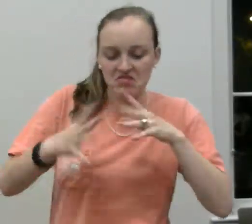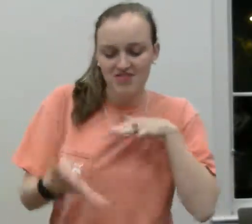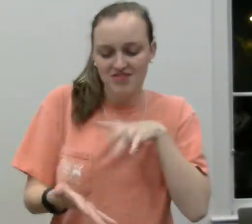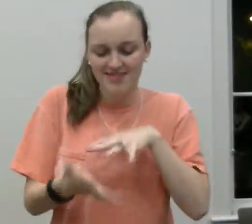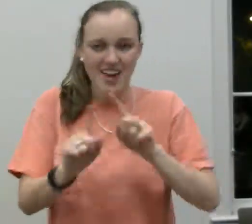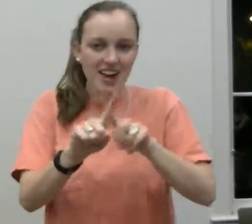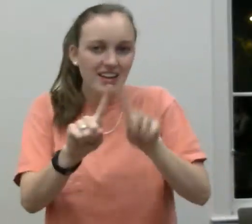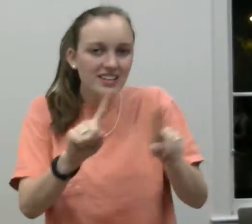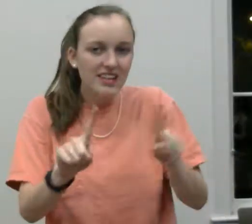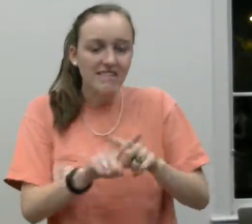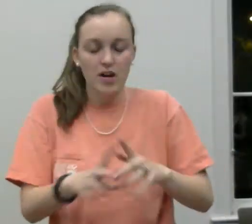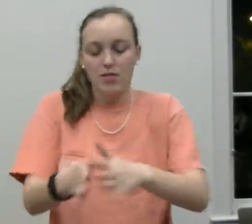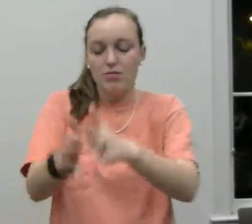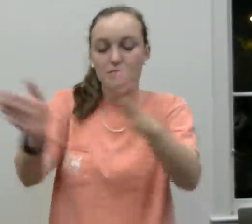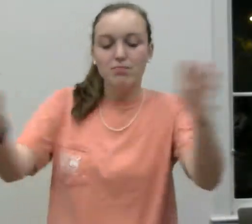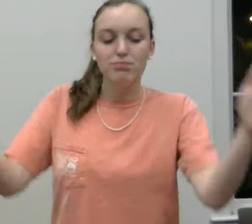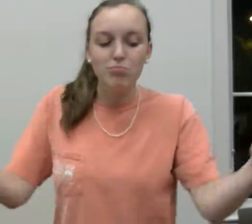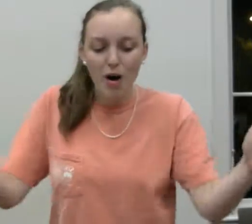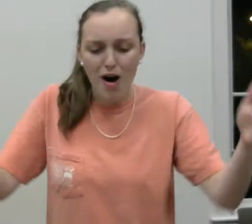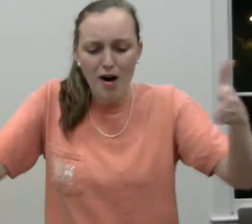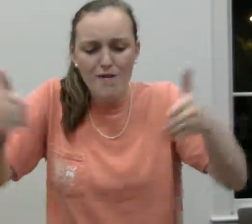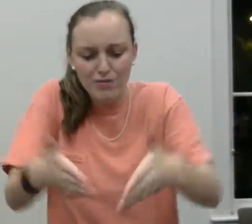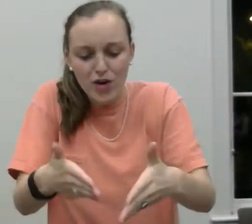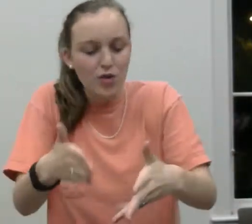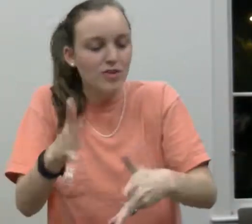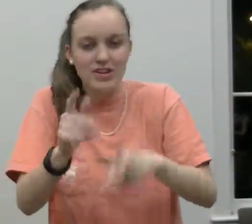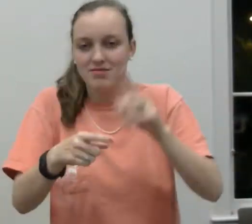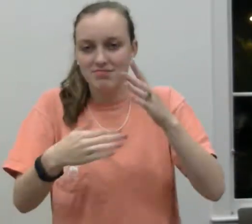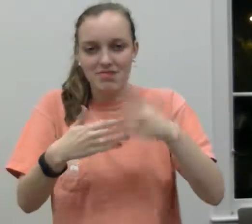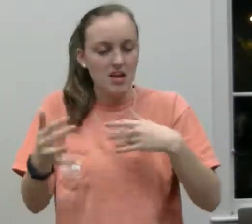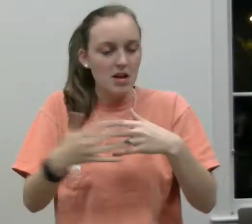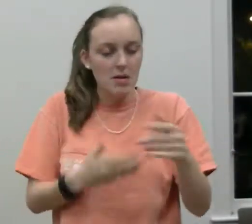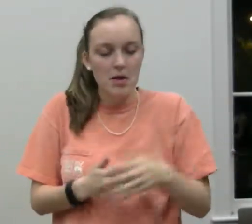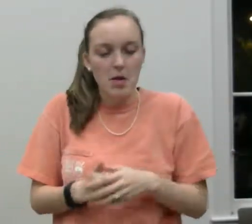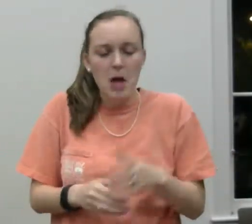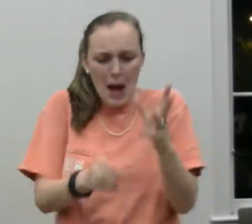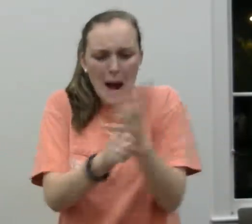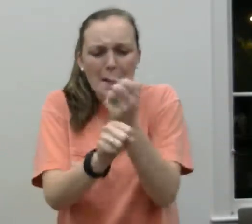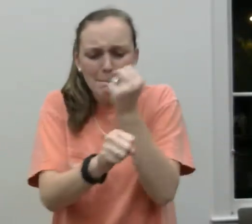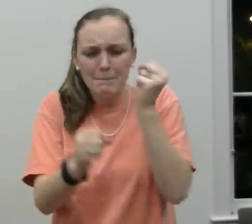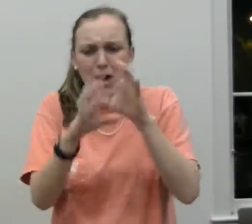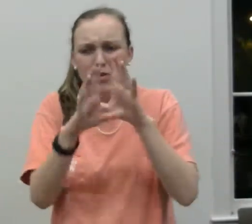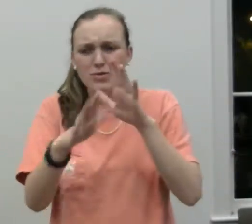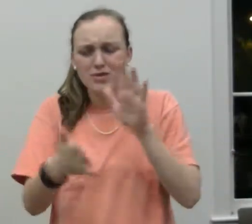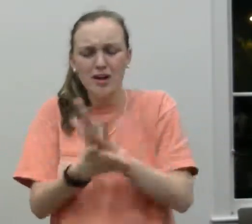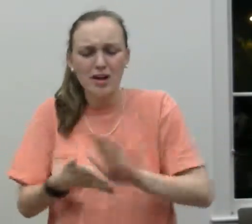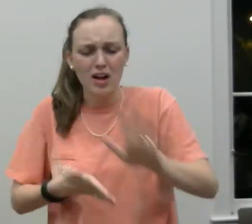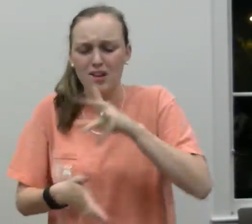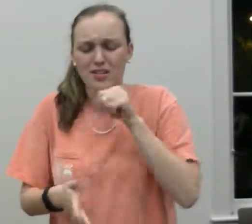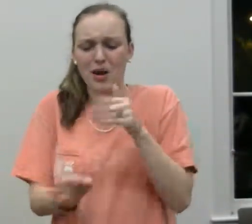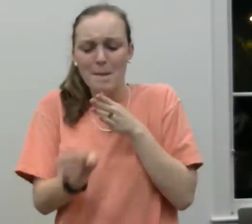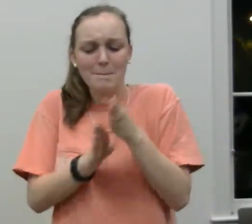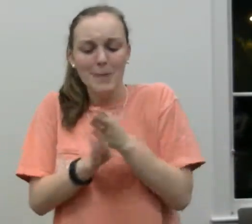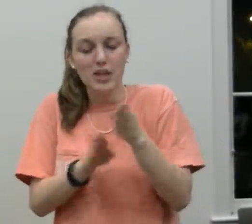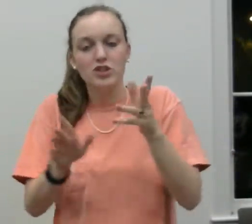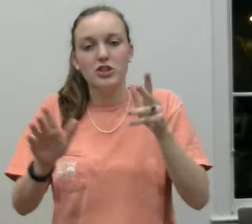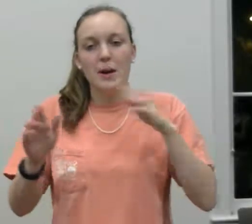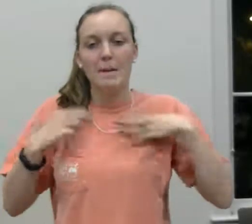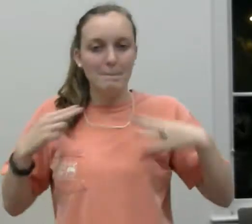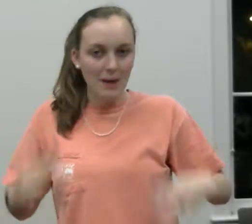very broad, very narrow. Most people in college don't just major in biology, they're majoring in microbiology,